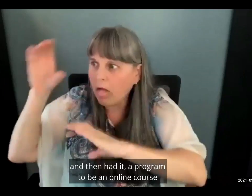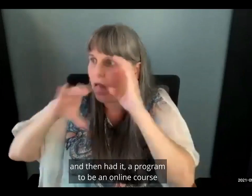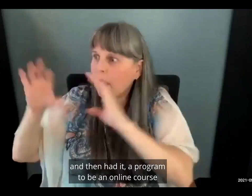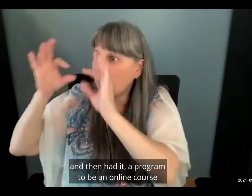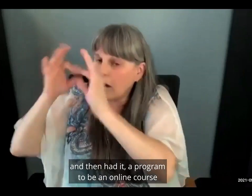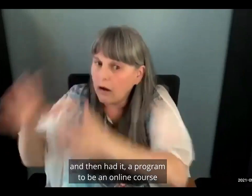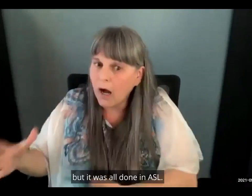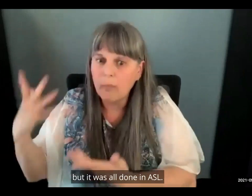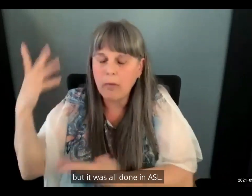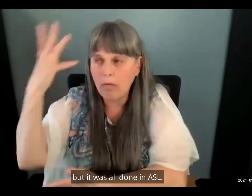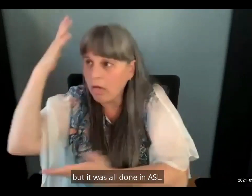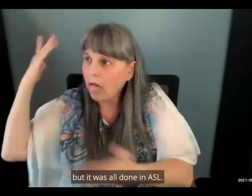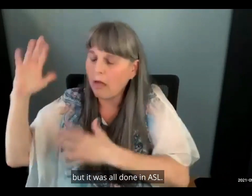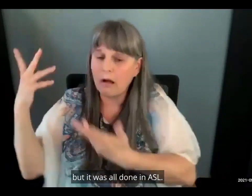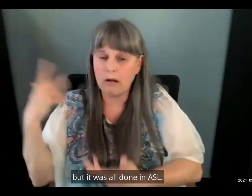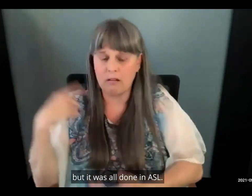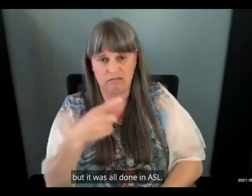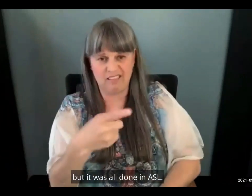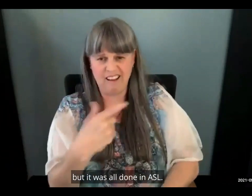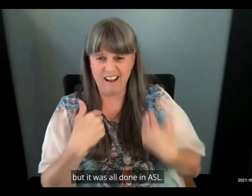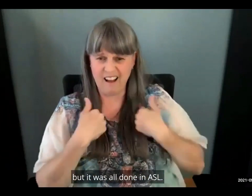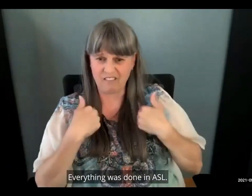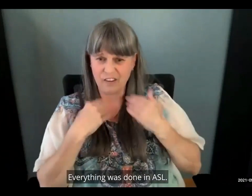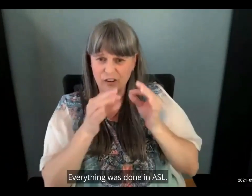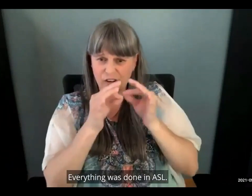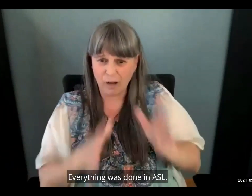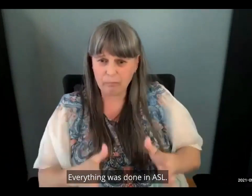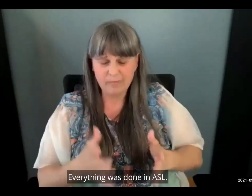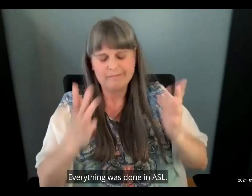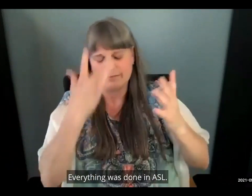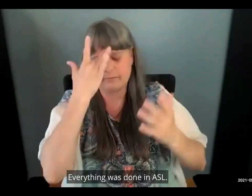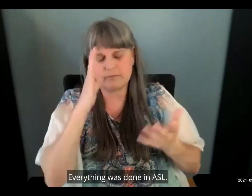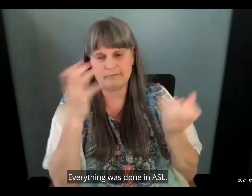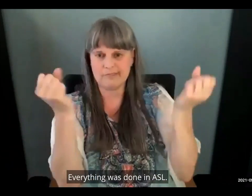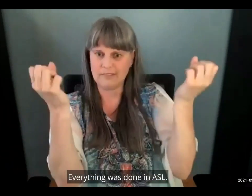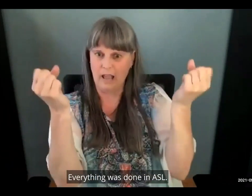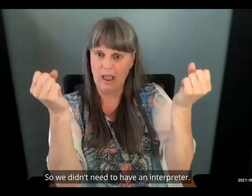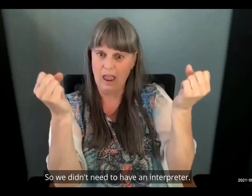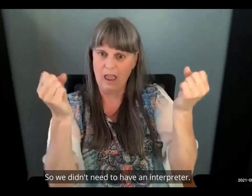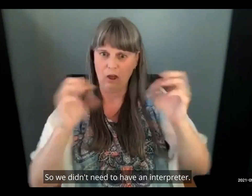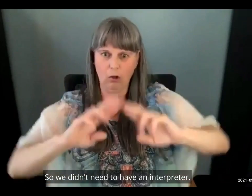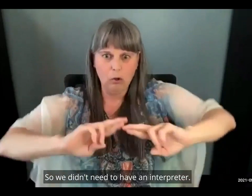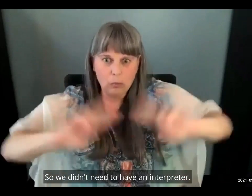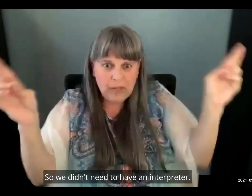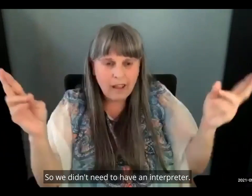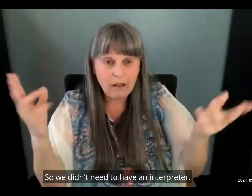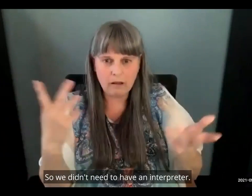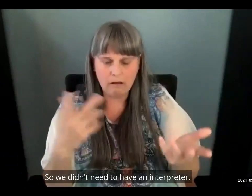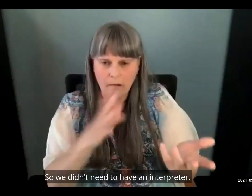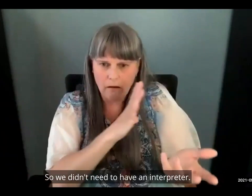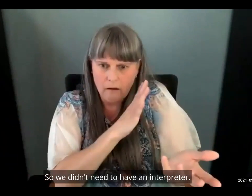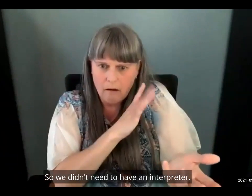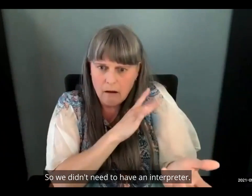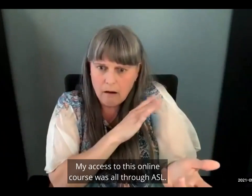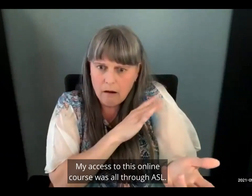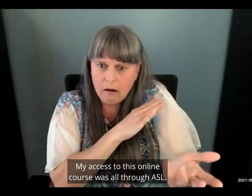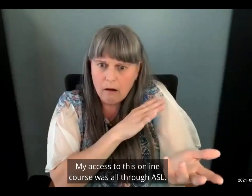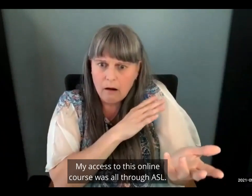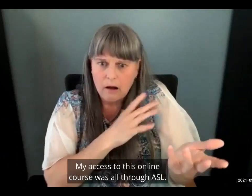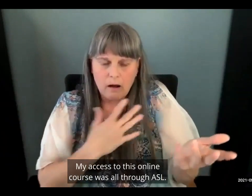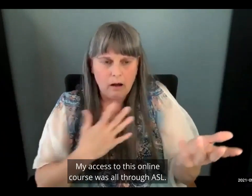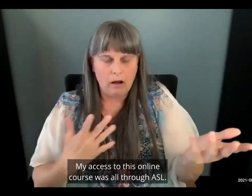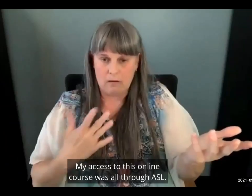programmed to be an online course, but it was all done in ASL. Everything was done in ASL. So we didn't need to have an interpreter.